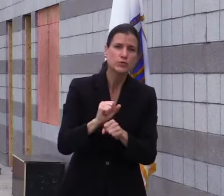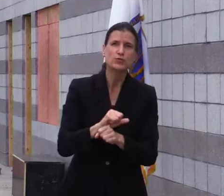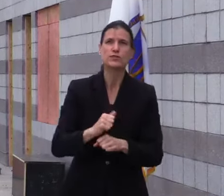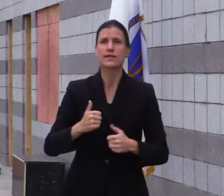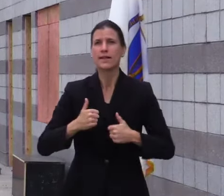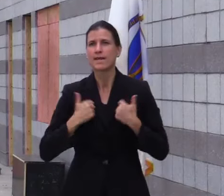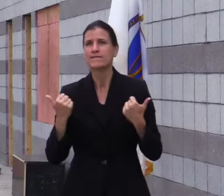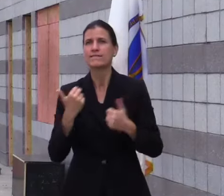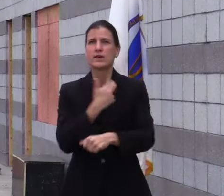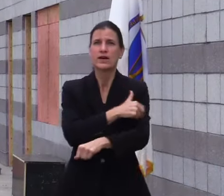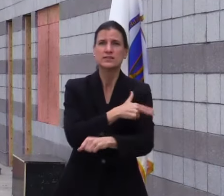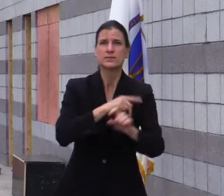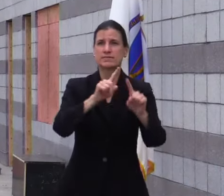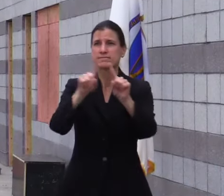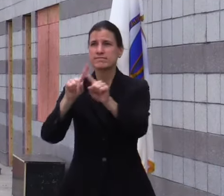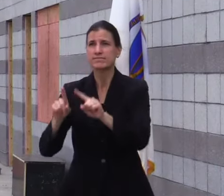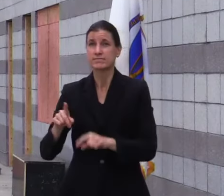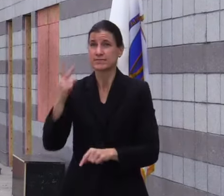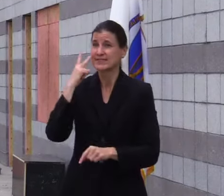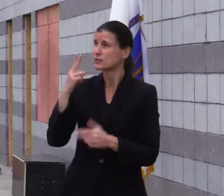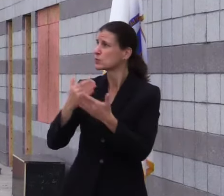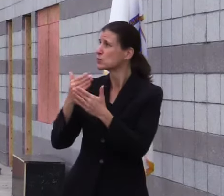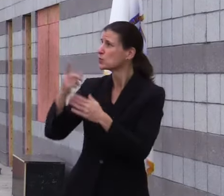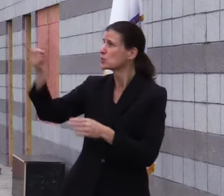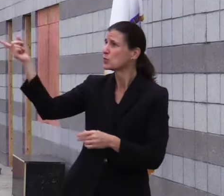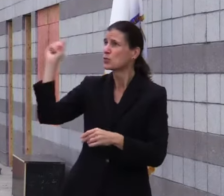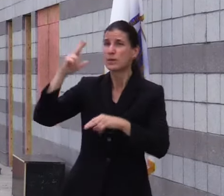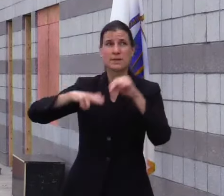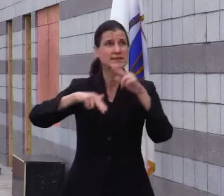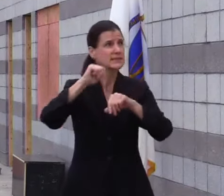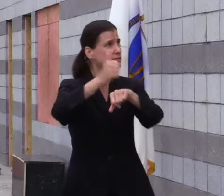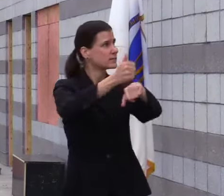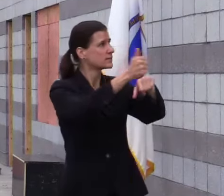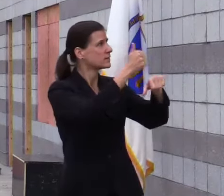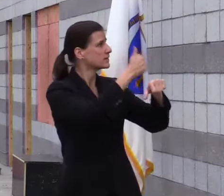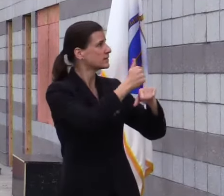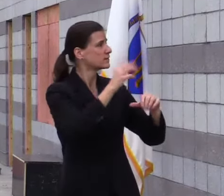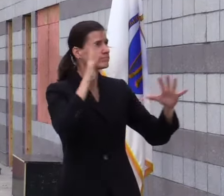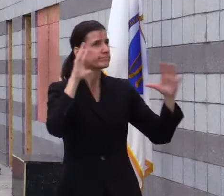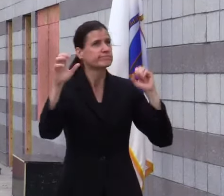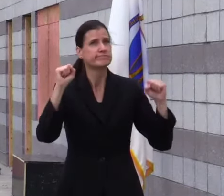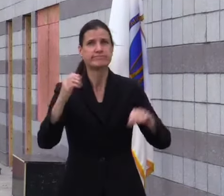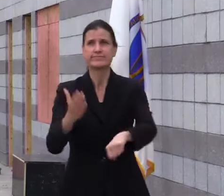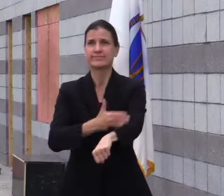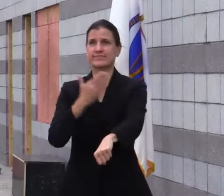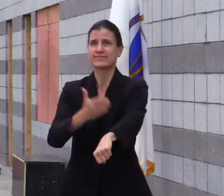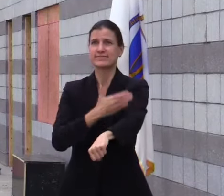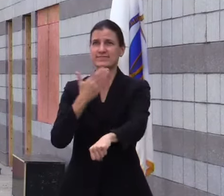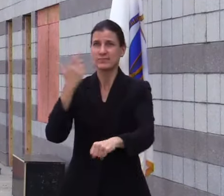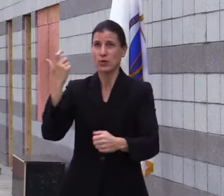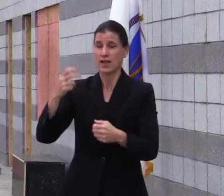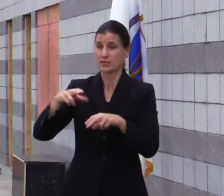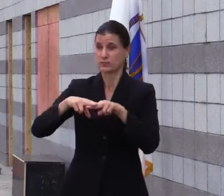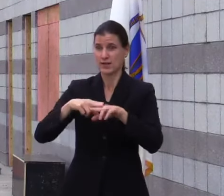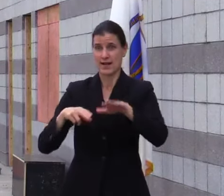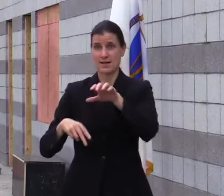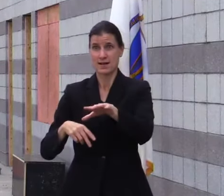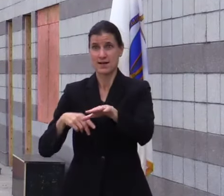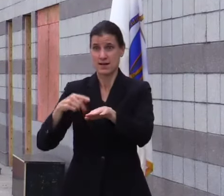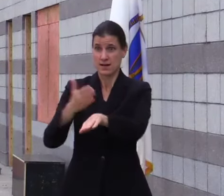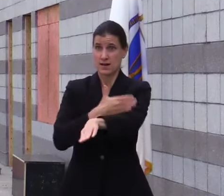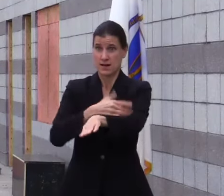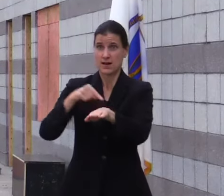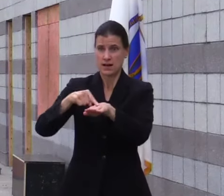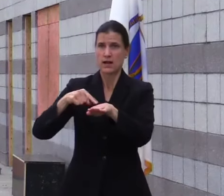the cranes that surround us today. It's exactly the kind of investment that we need to be making in our transit system, and